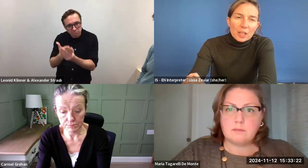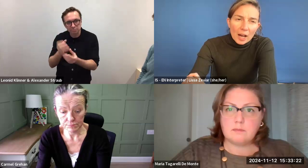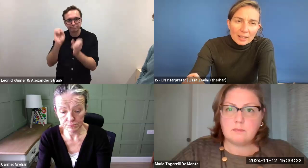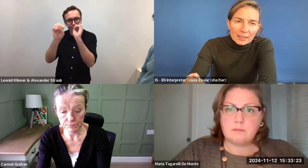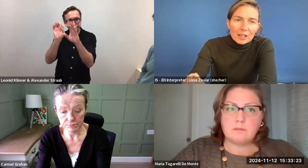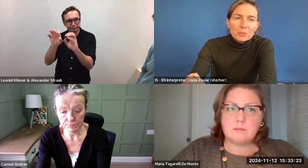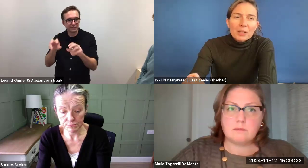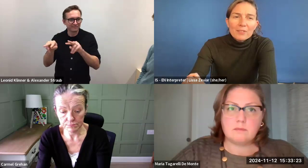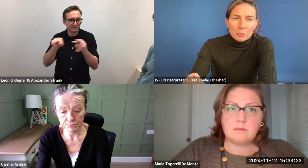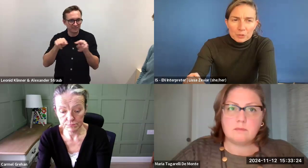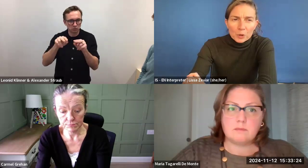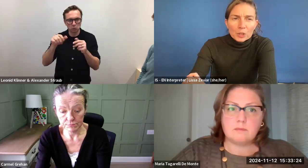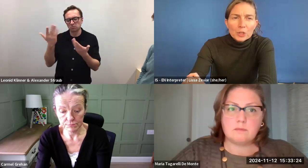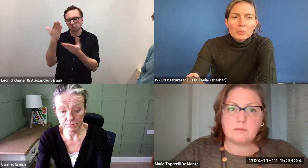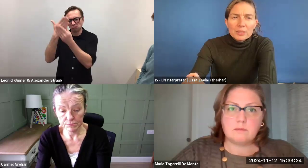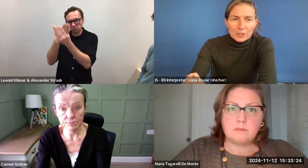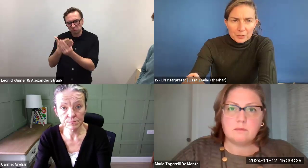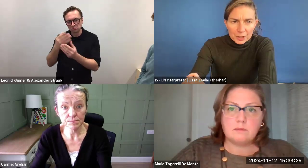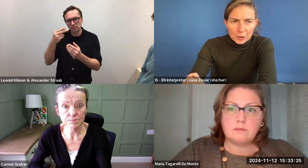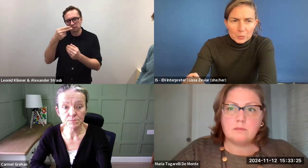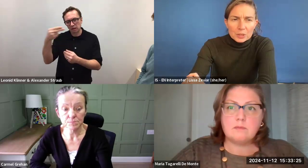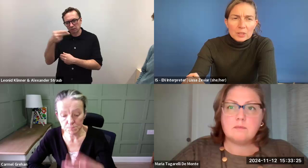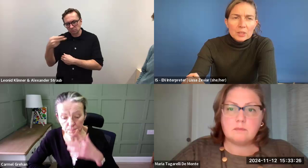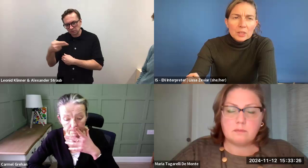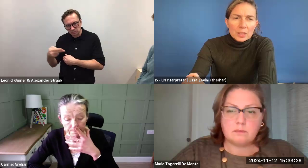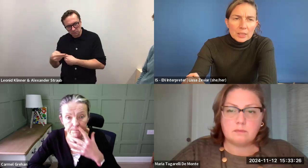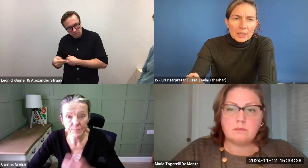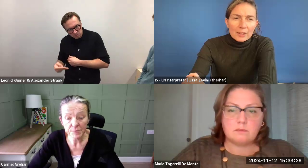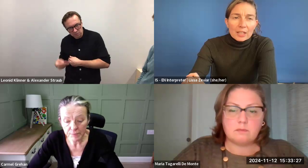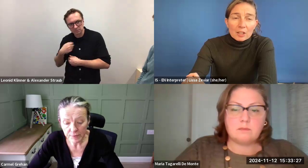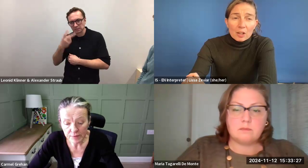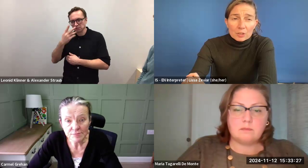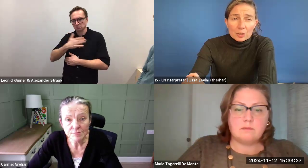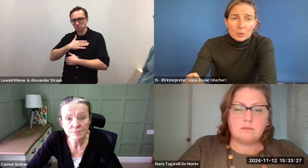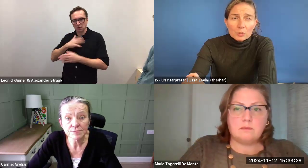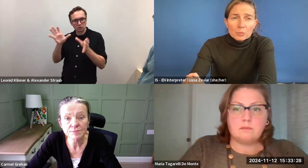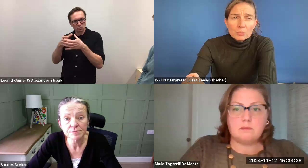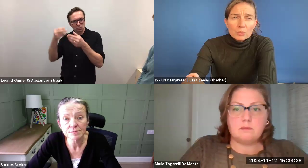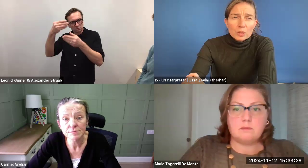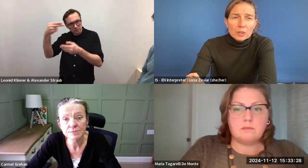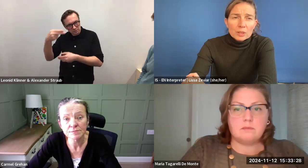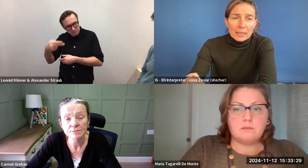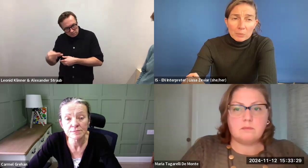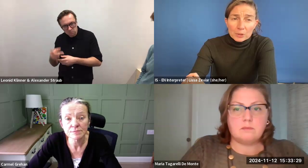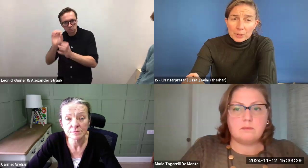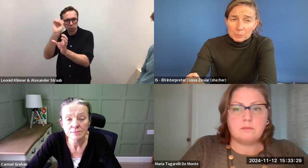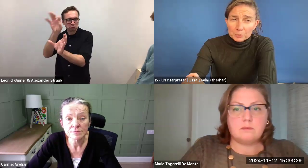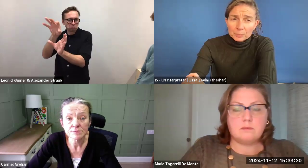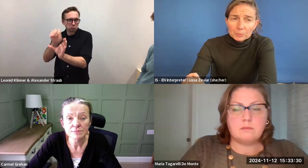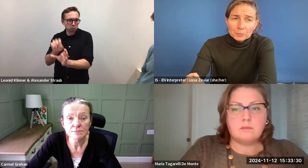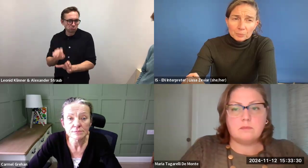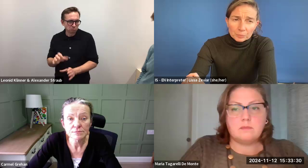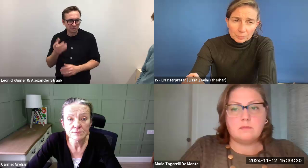And so within iCloud, we have their portfolios, their videos. They are also